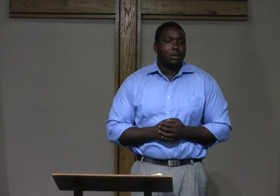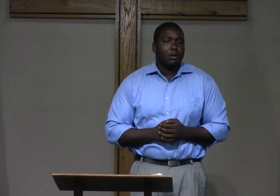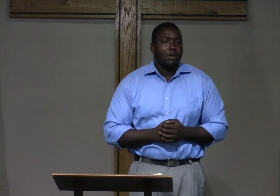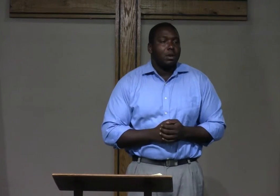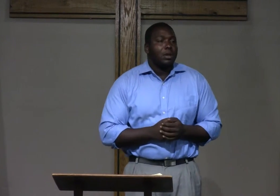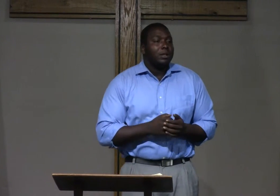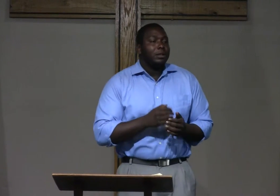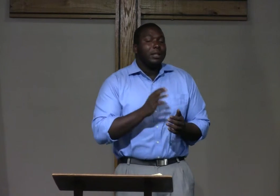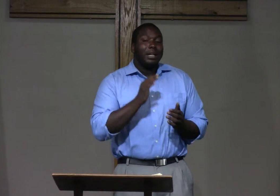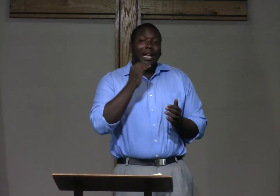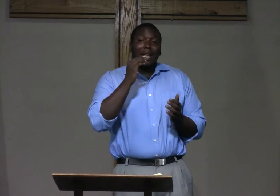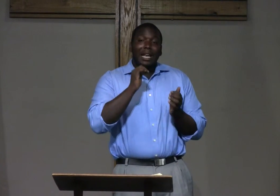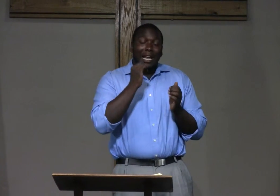Christ-like.